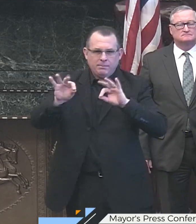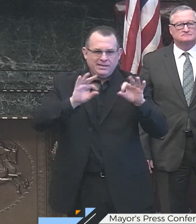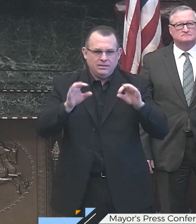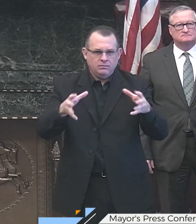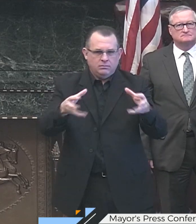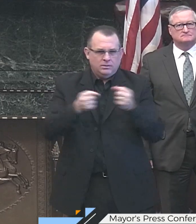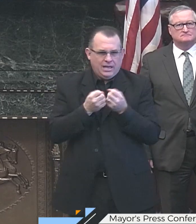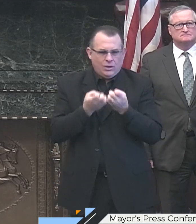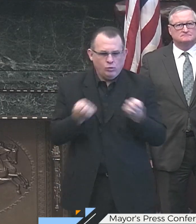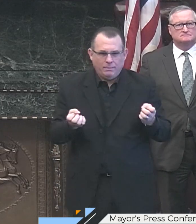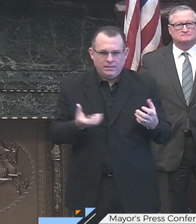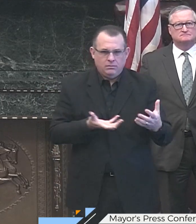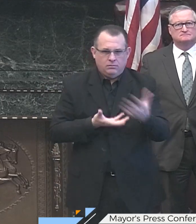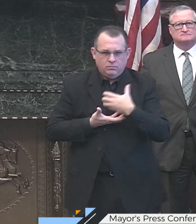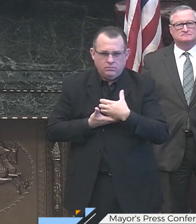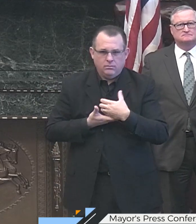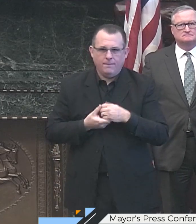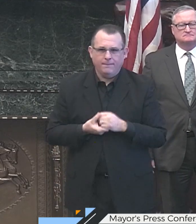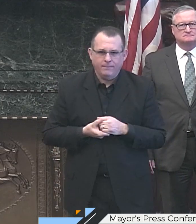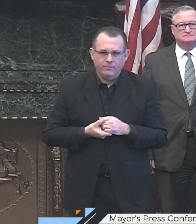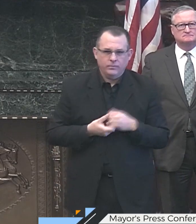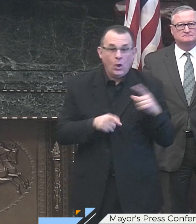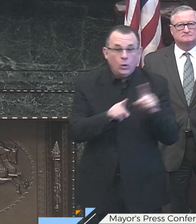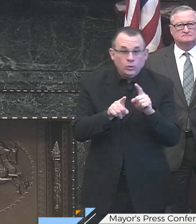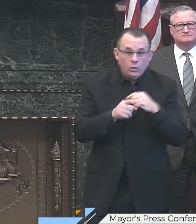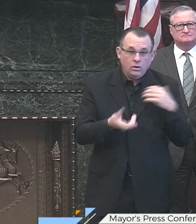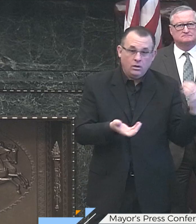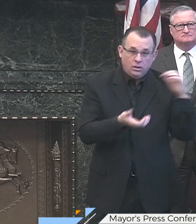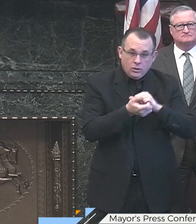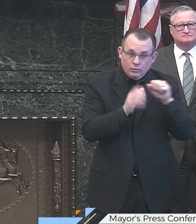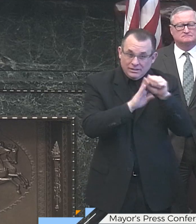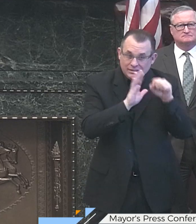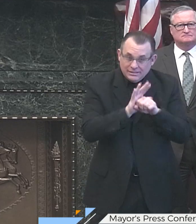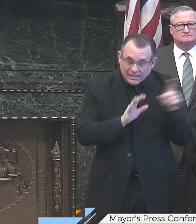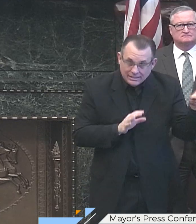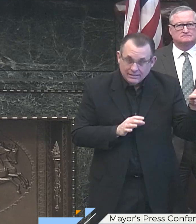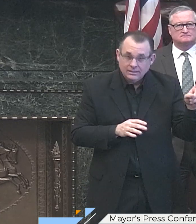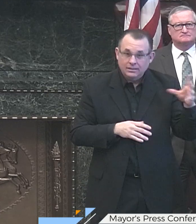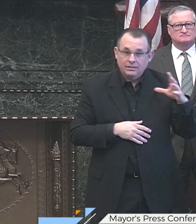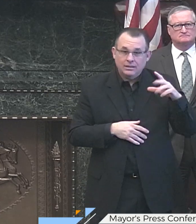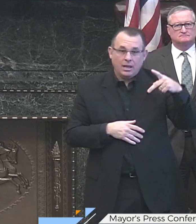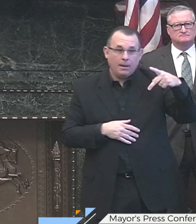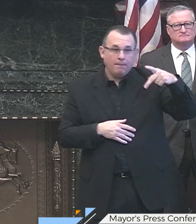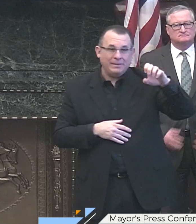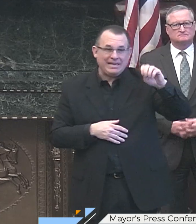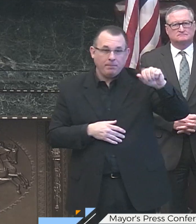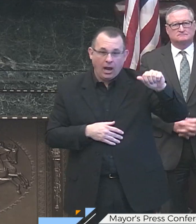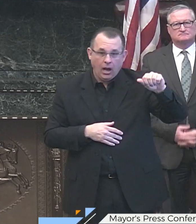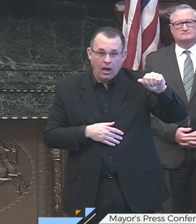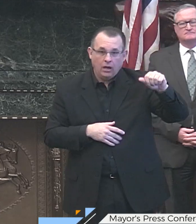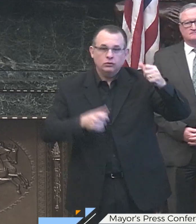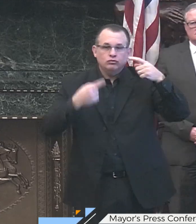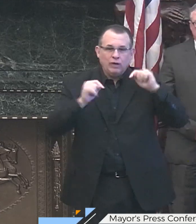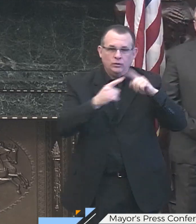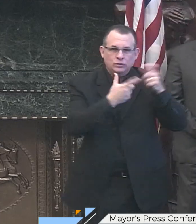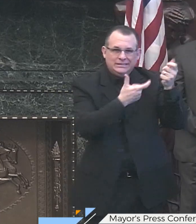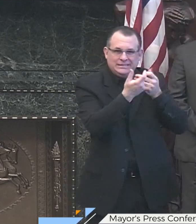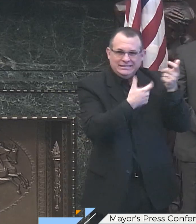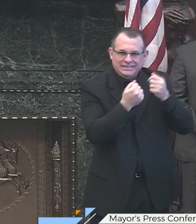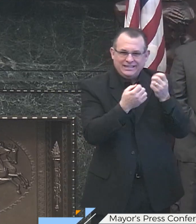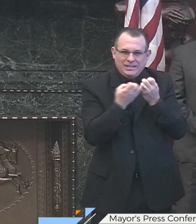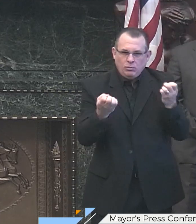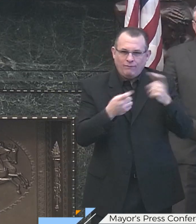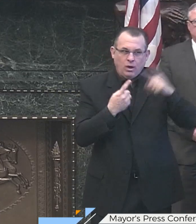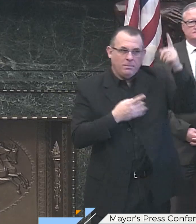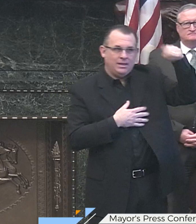also are working with our state partners and with PEMA to try and source as much equipment as possible. We've had a number of conversations with the